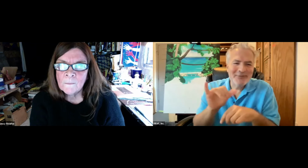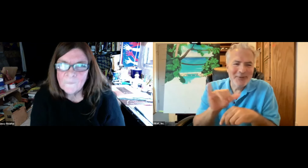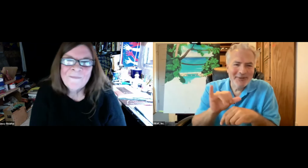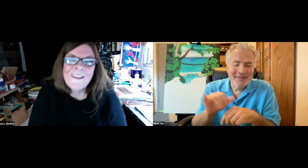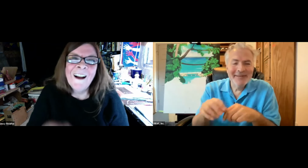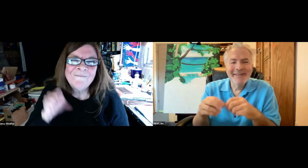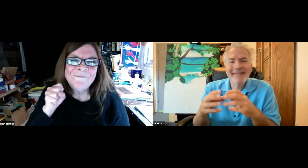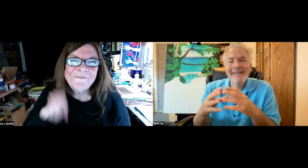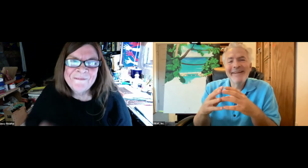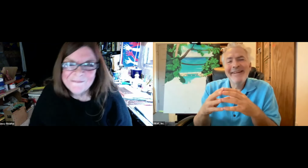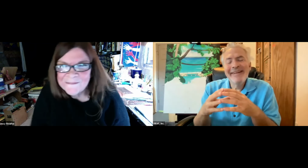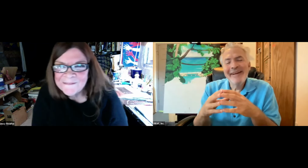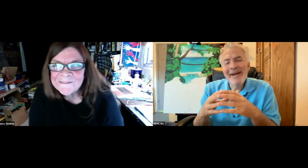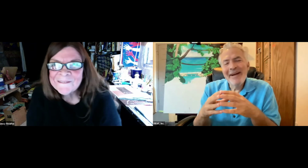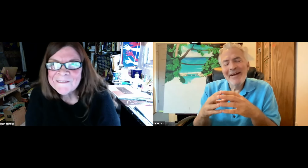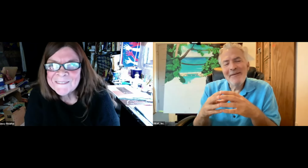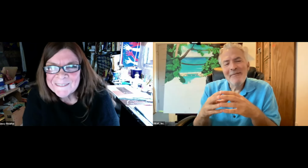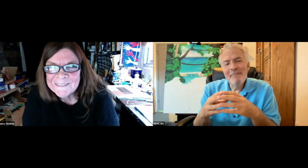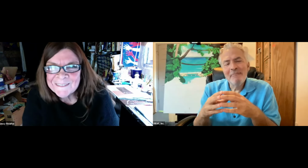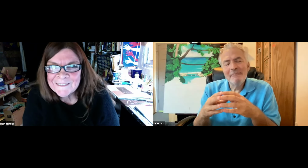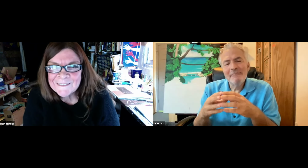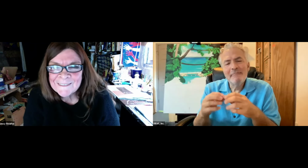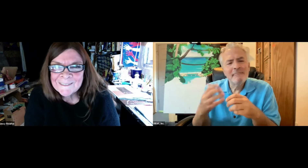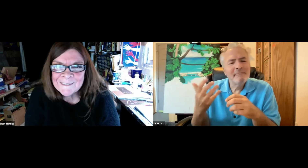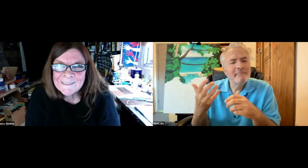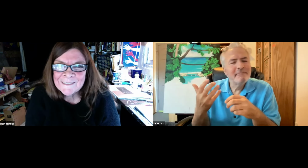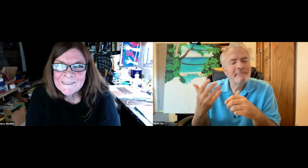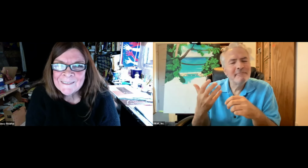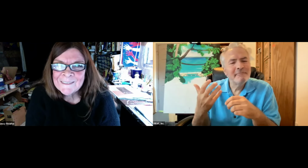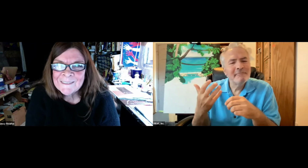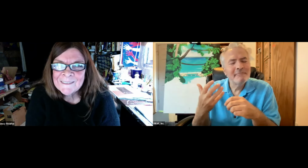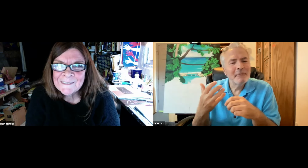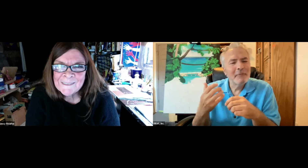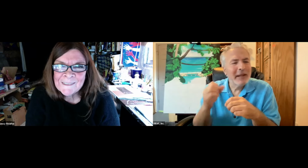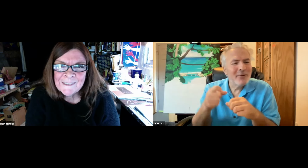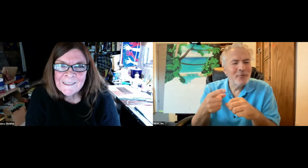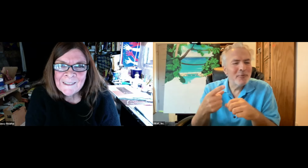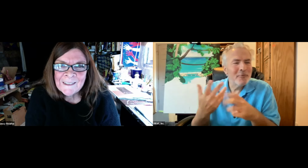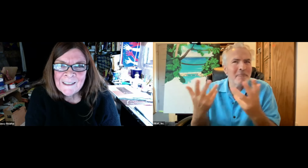know in your work, you tend to use vivid colors. I sure do. Yeah.